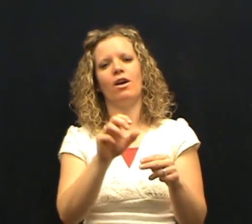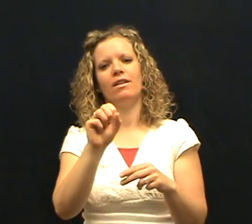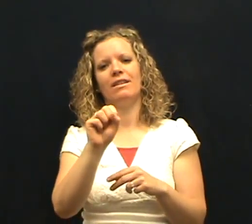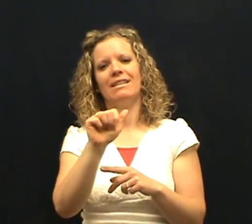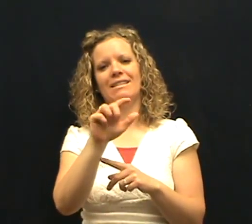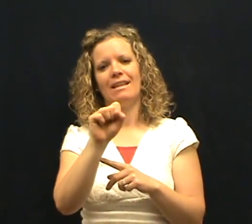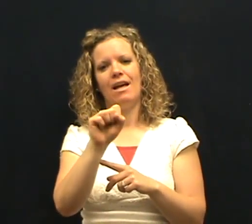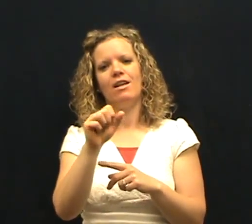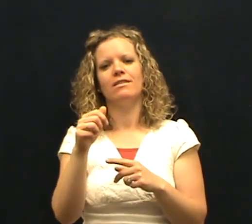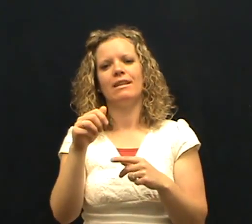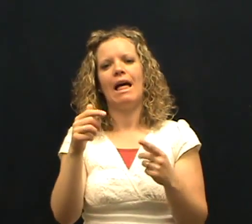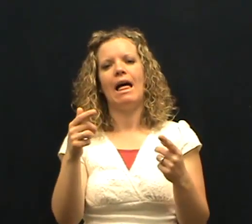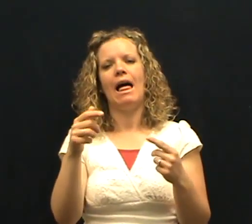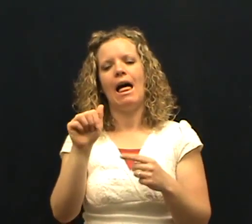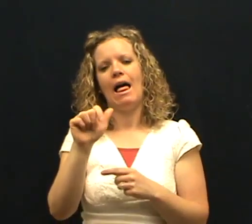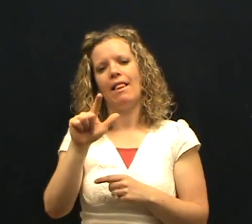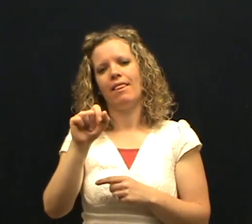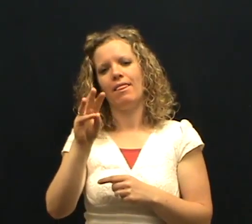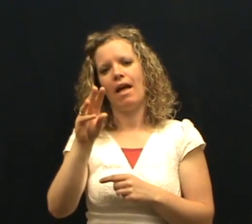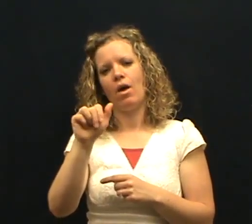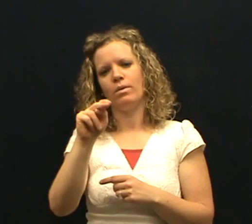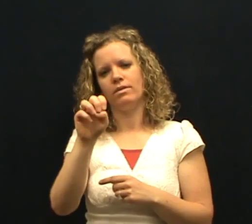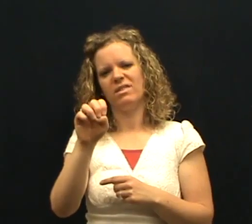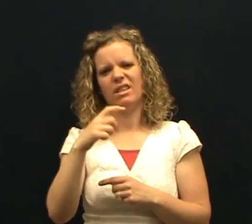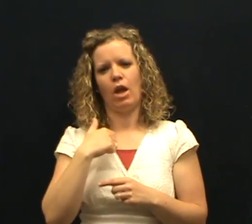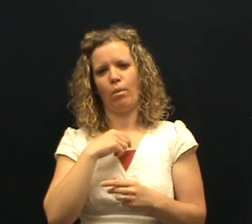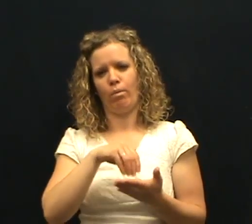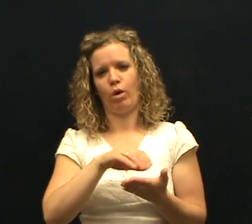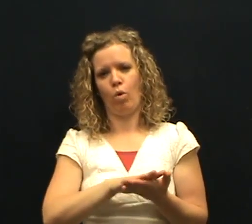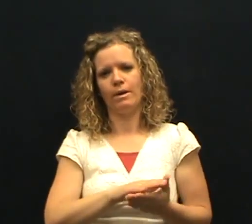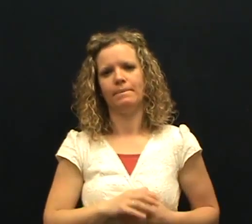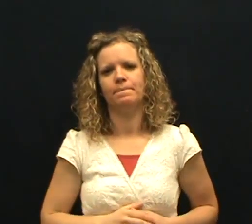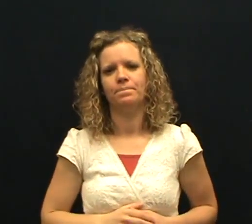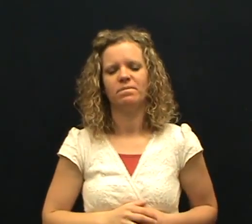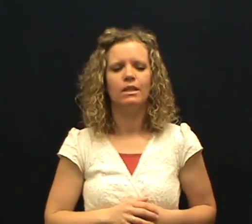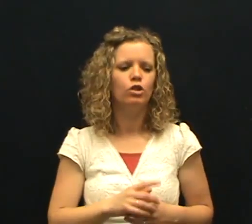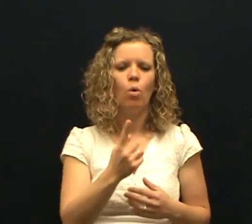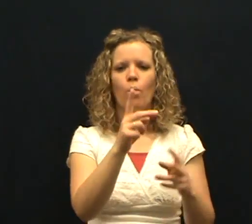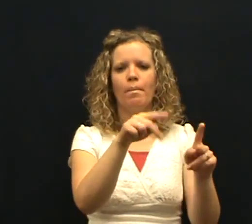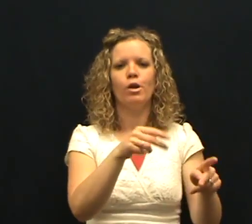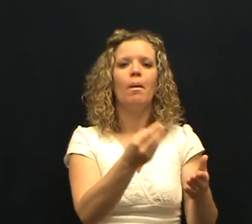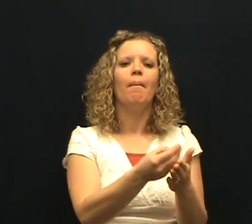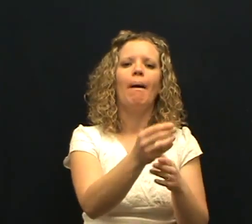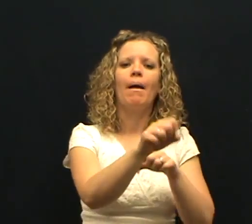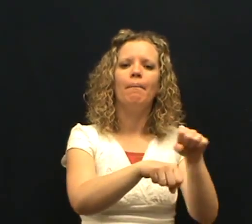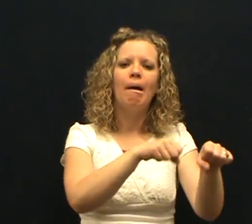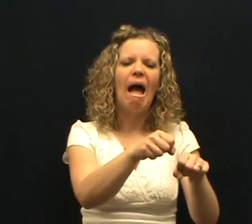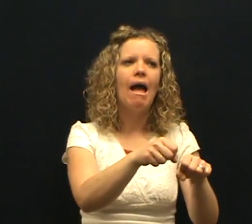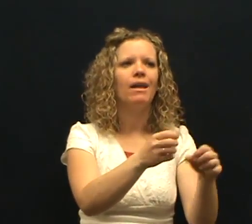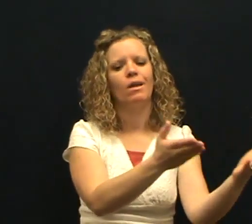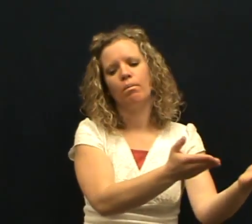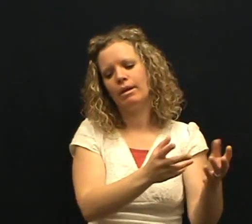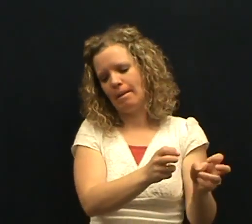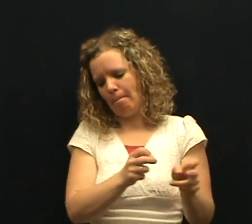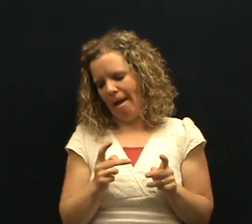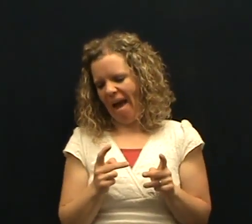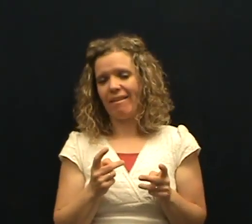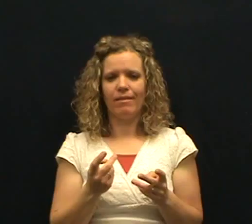well. So now one of the mountain bikes is returned. It's like new, so we're going to give them the